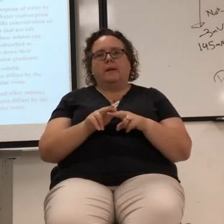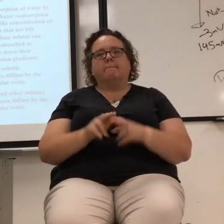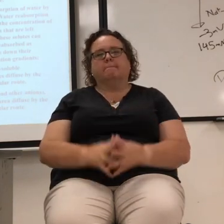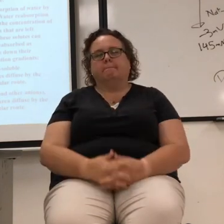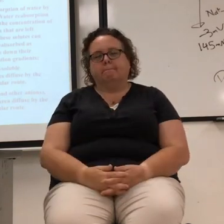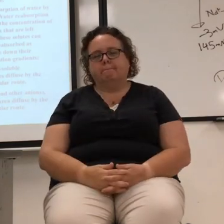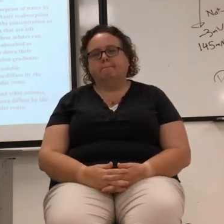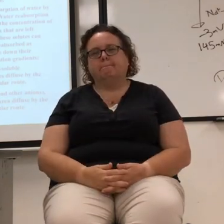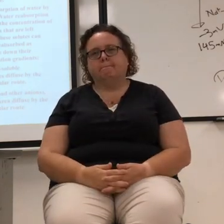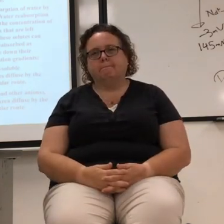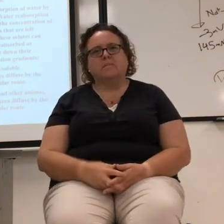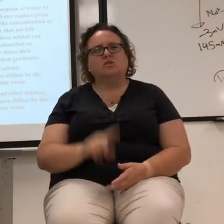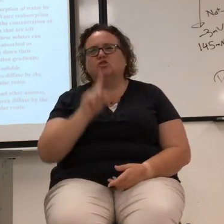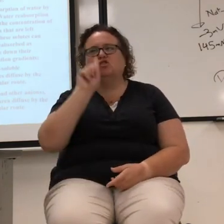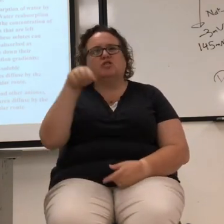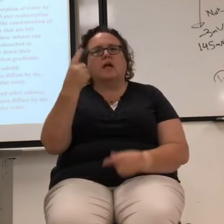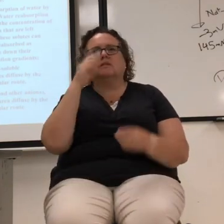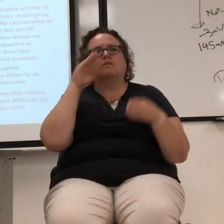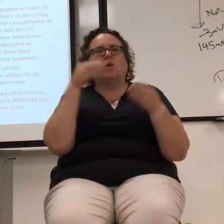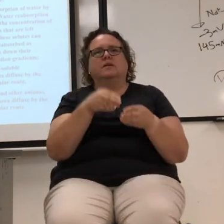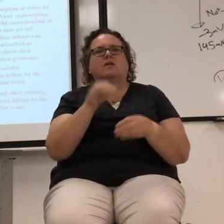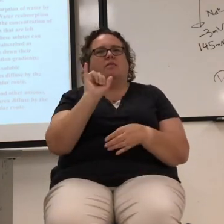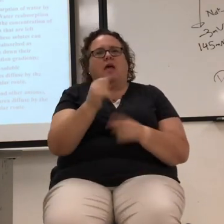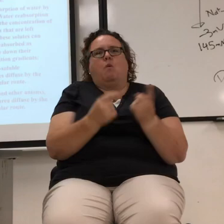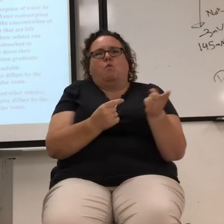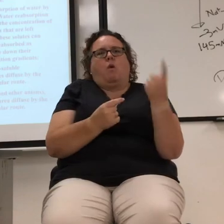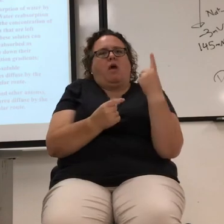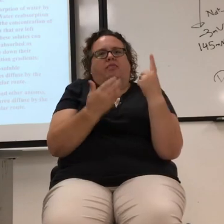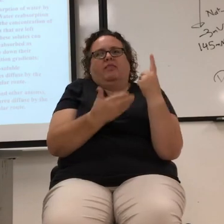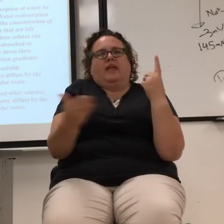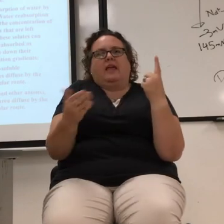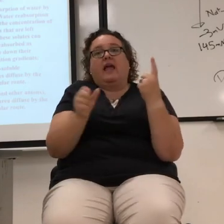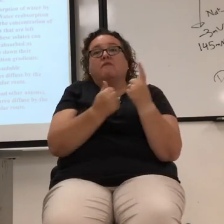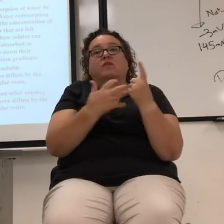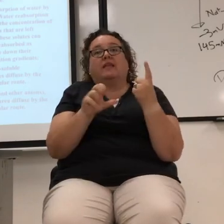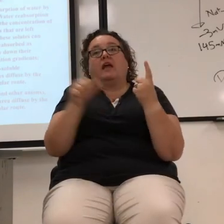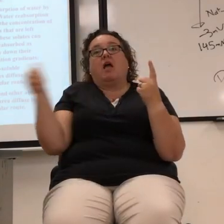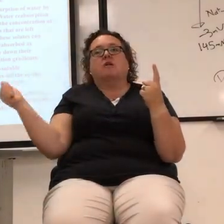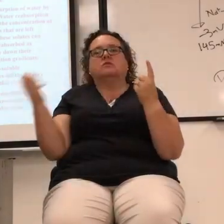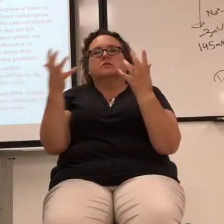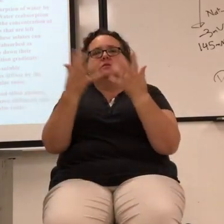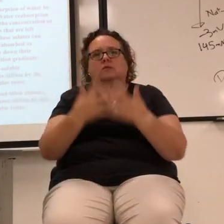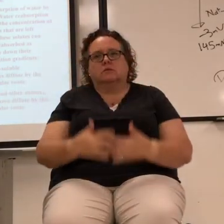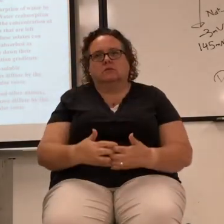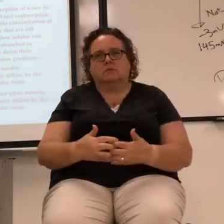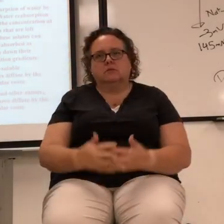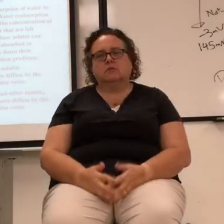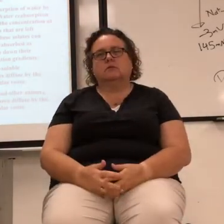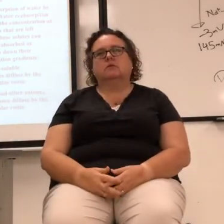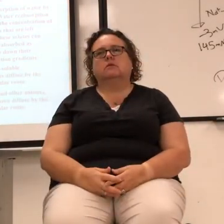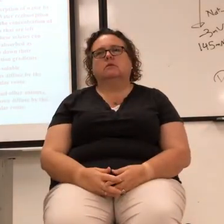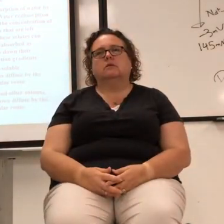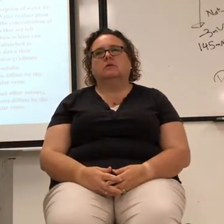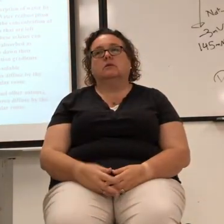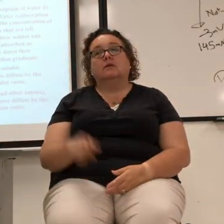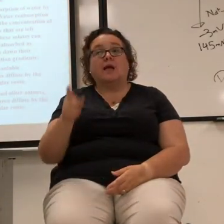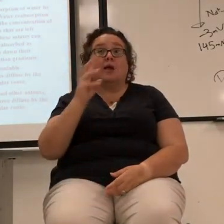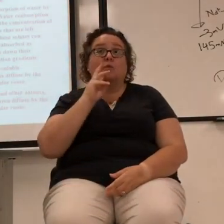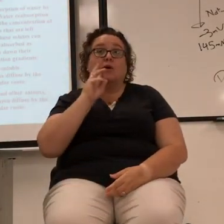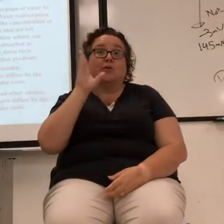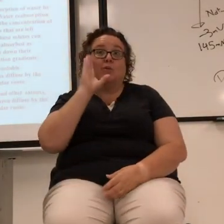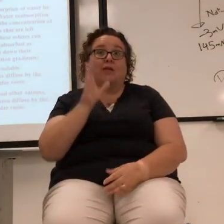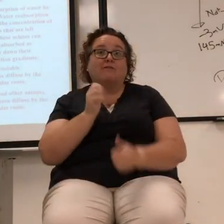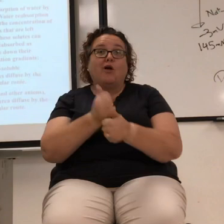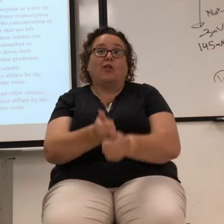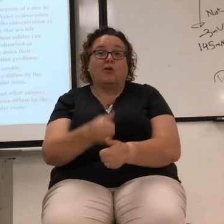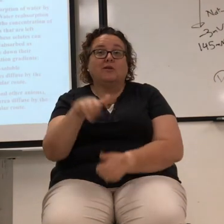Sodium. Yeah, salt. Just focus on that one thing, and everything else falls into place. And water falls. And water will fall. Yeah,